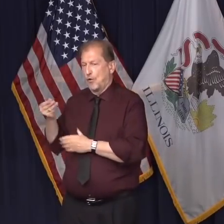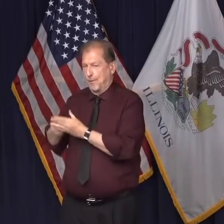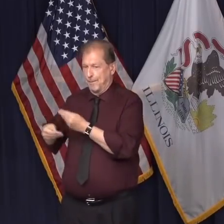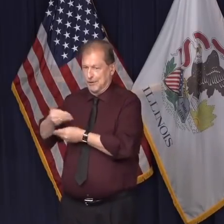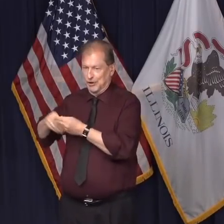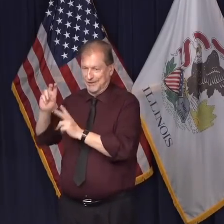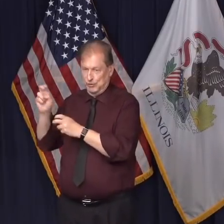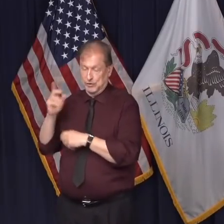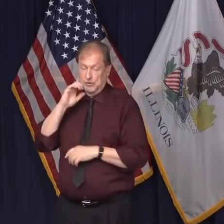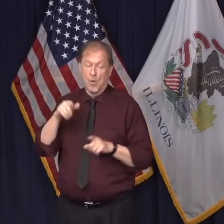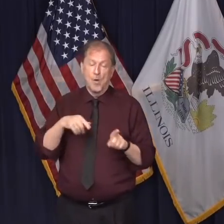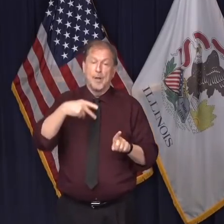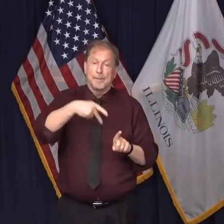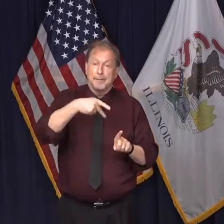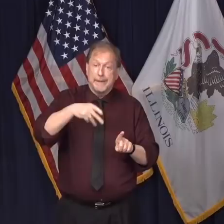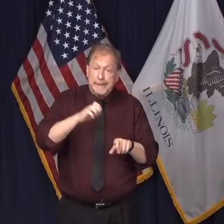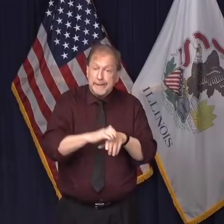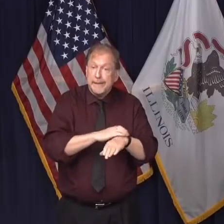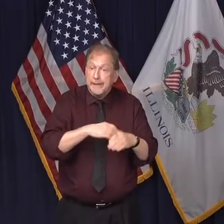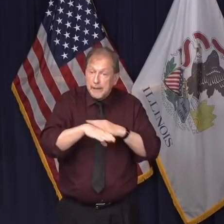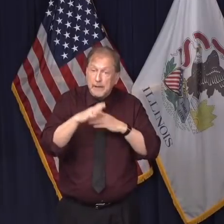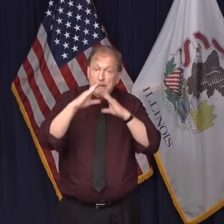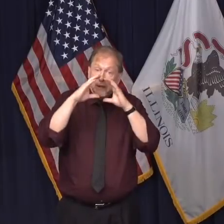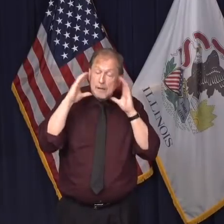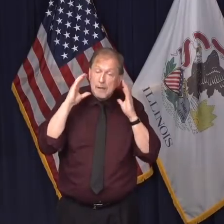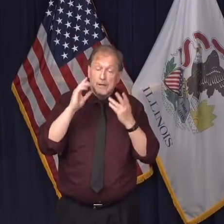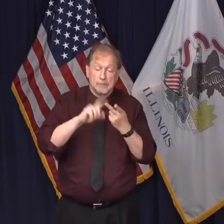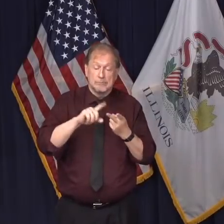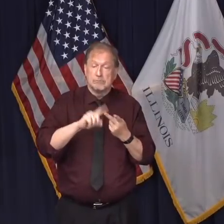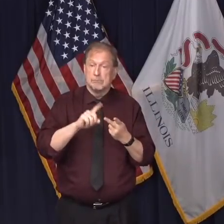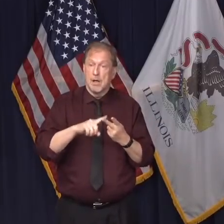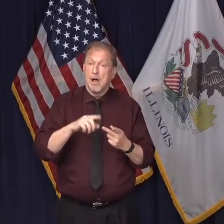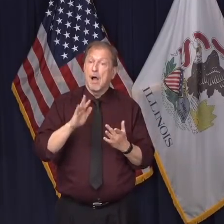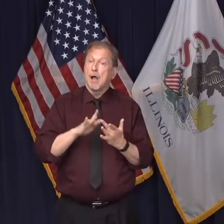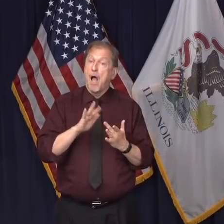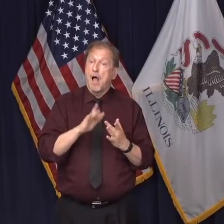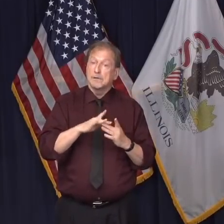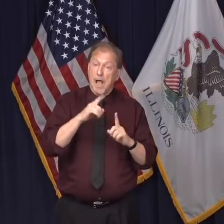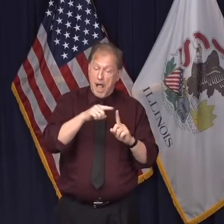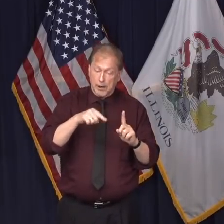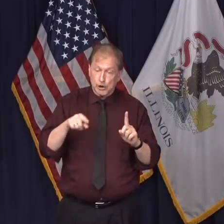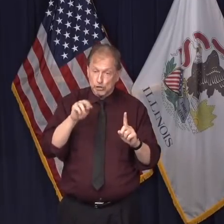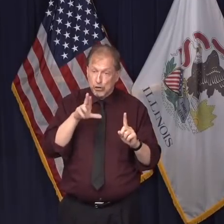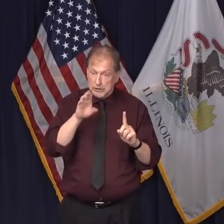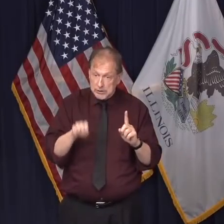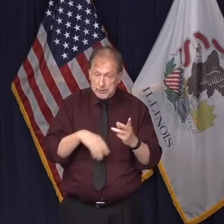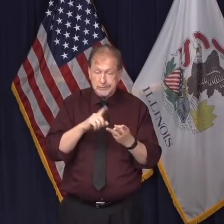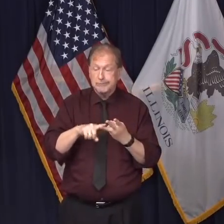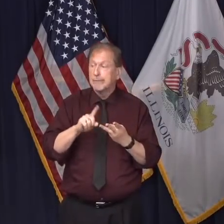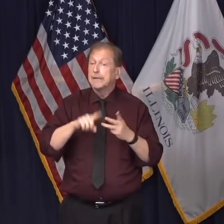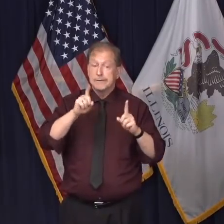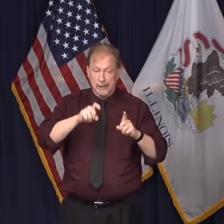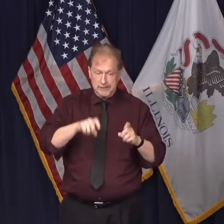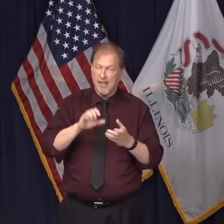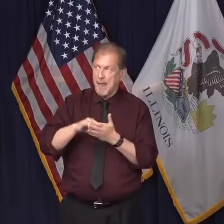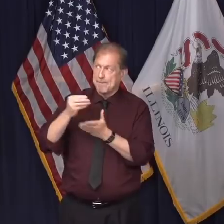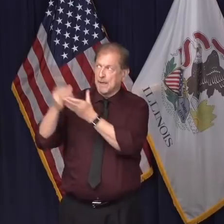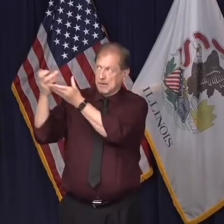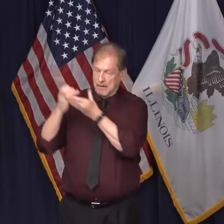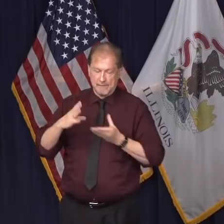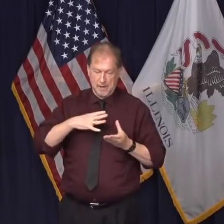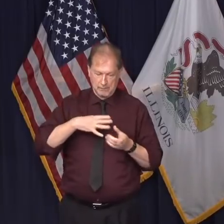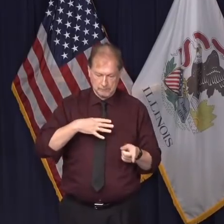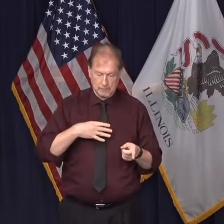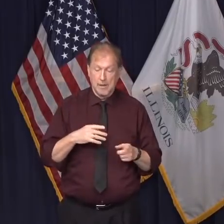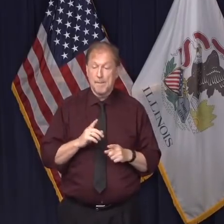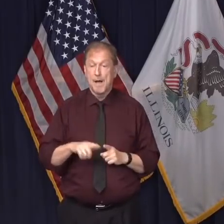contact tracing, testing, those are the areas that you can use the funding for, but you can't use it for, to replace